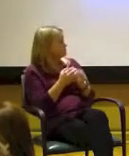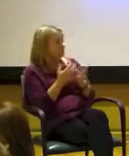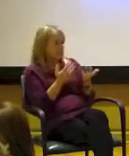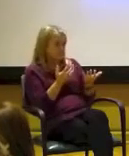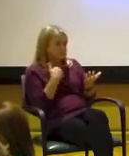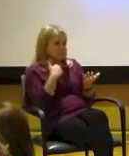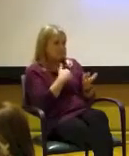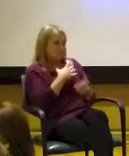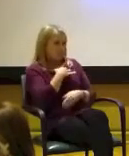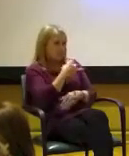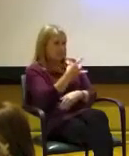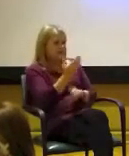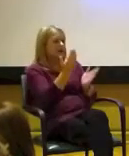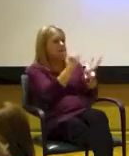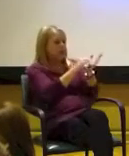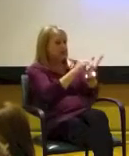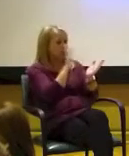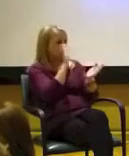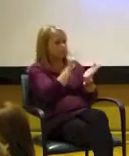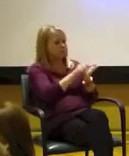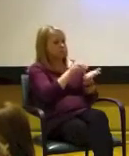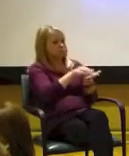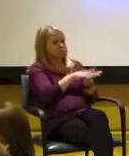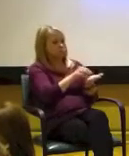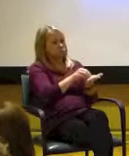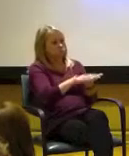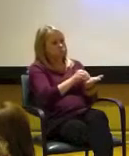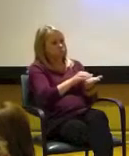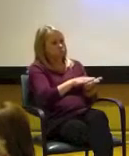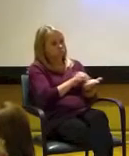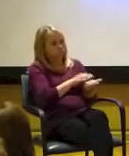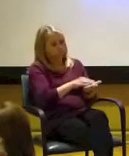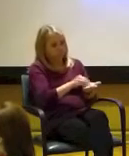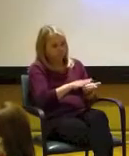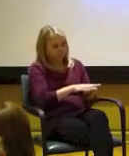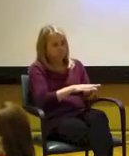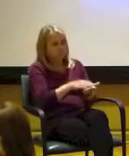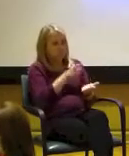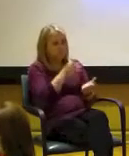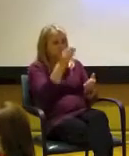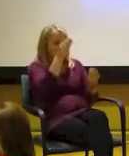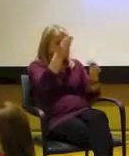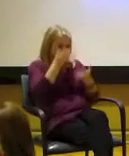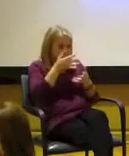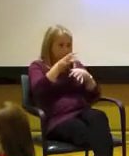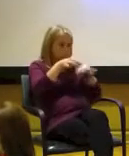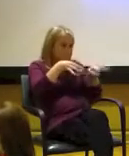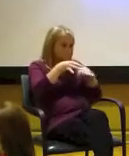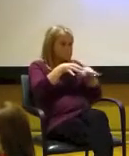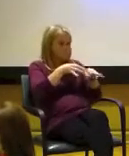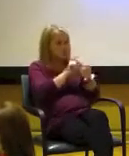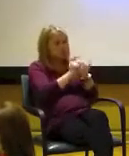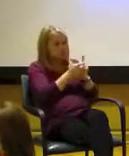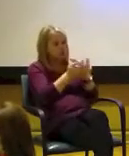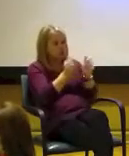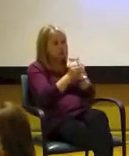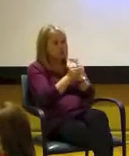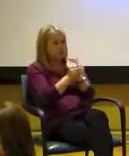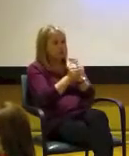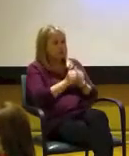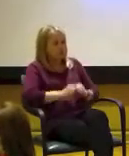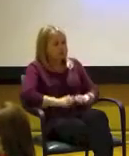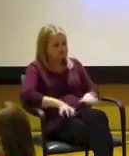We like in our clinic again to document what we're finding. We'd like you to tell us if there's any changes in terms of